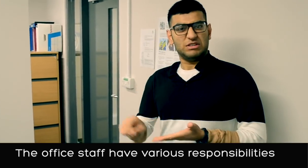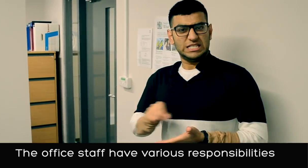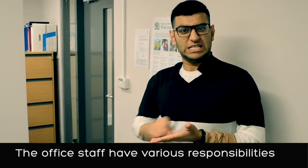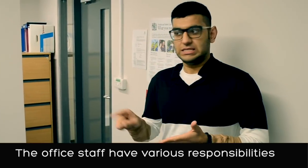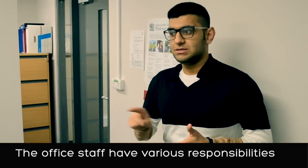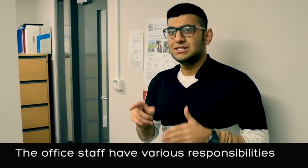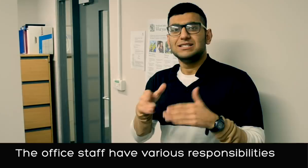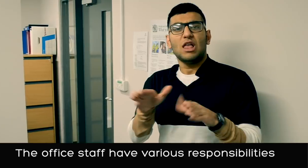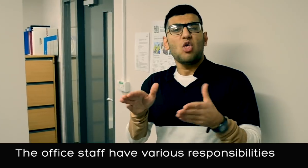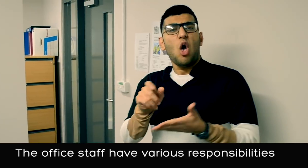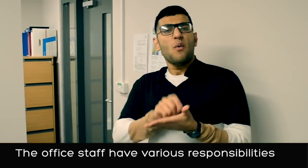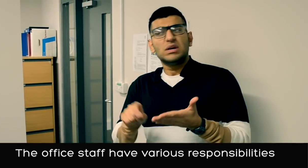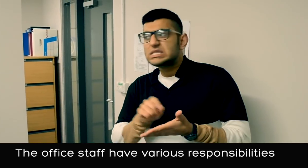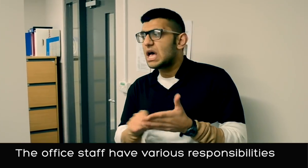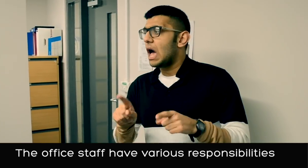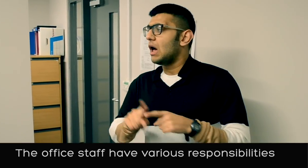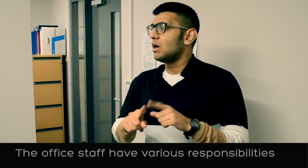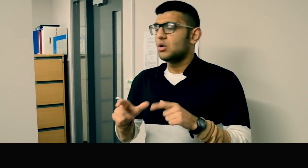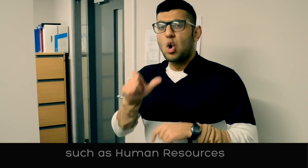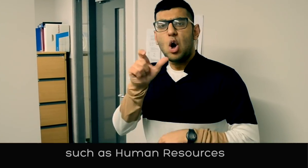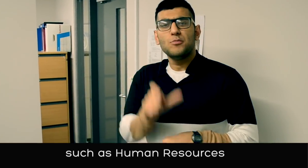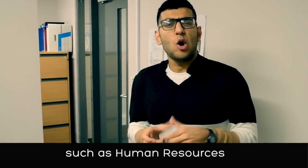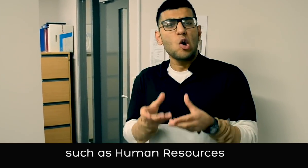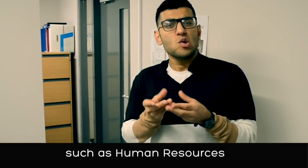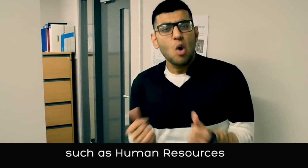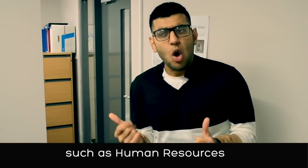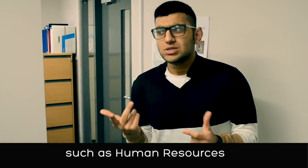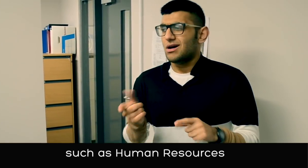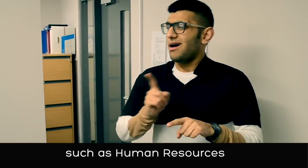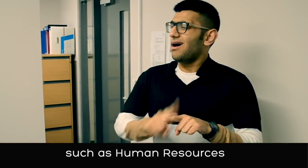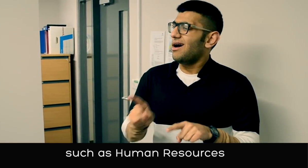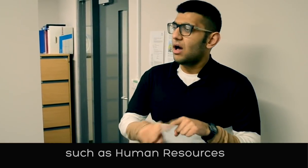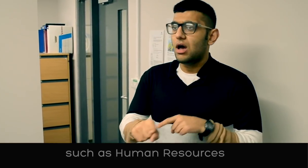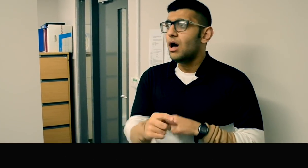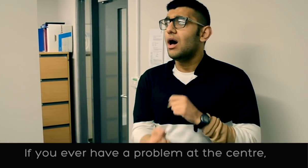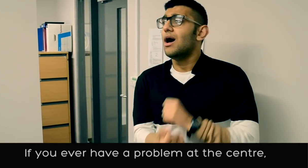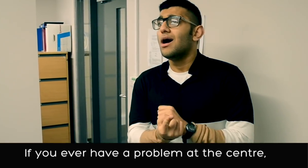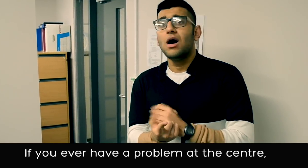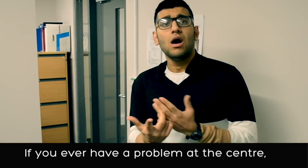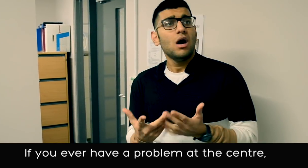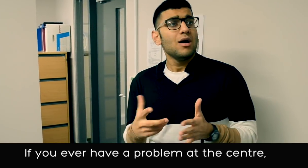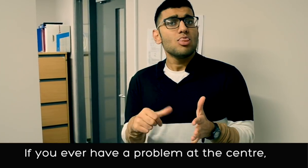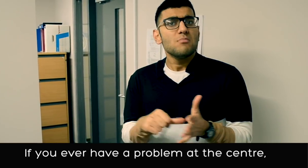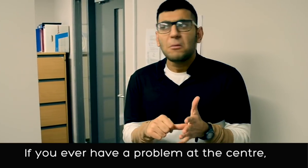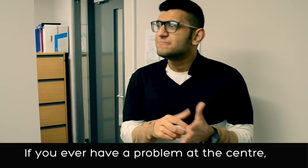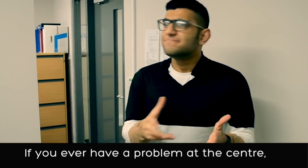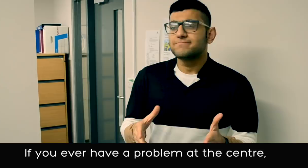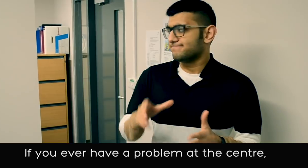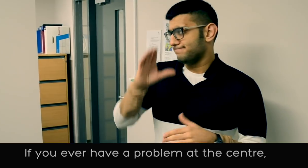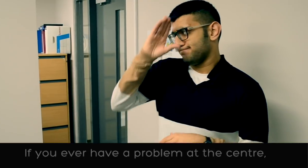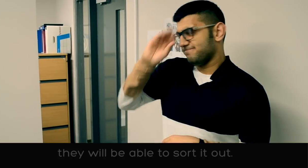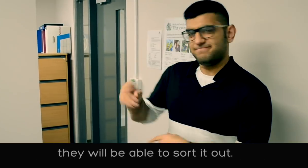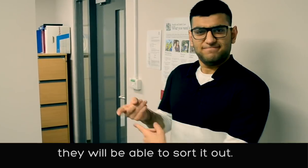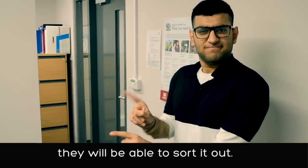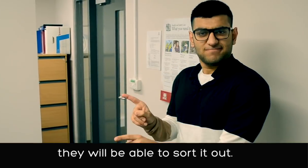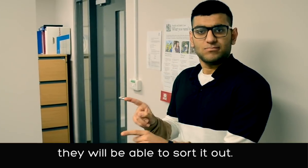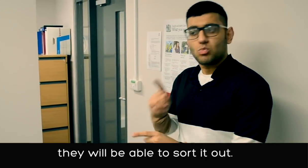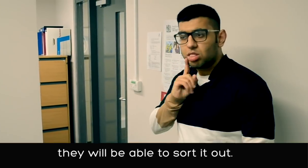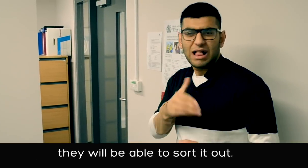The office staff have various responsibilities, such as human resources. If you ever have a problem at the centre, they will be able to